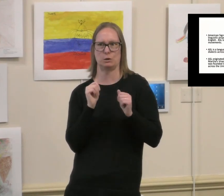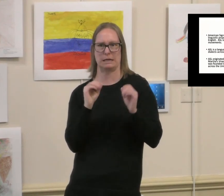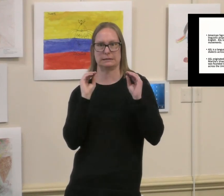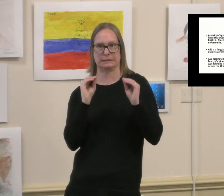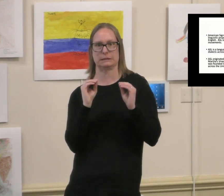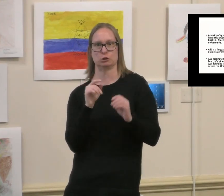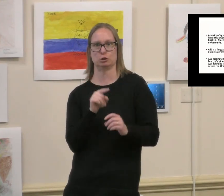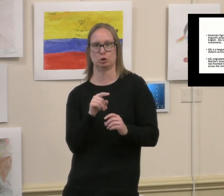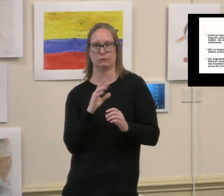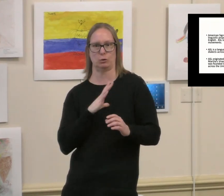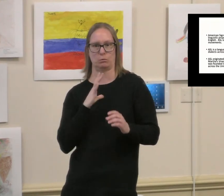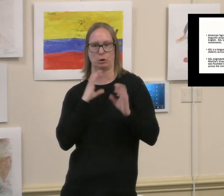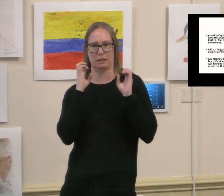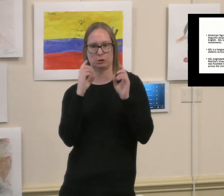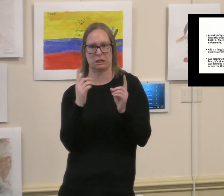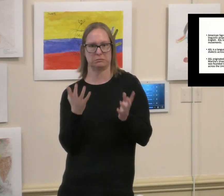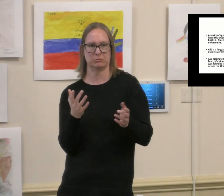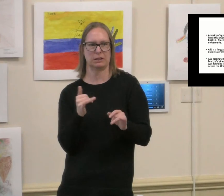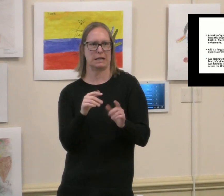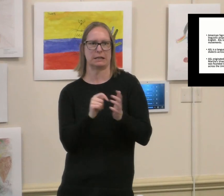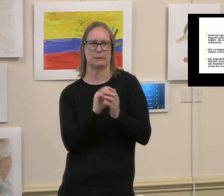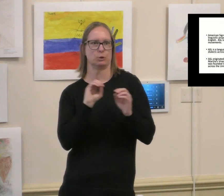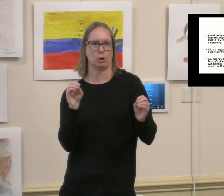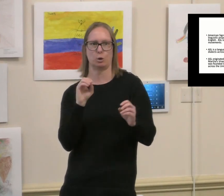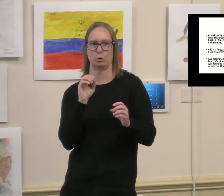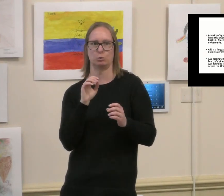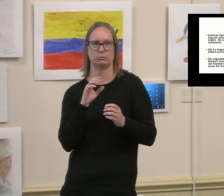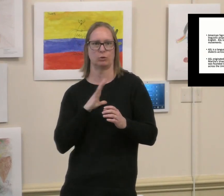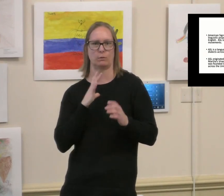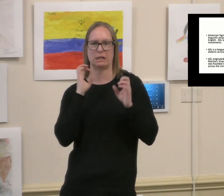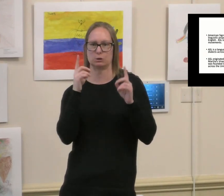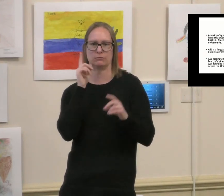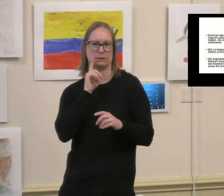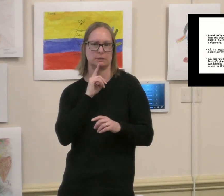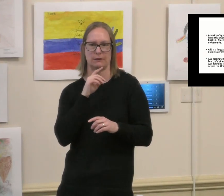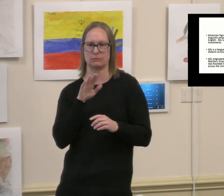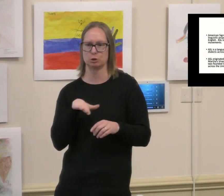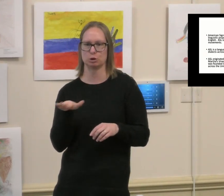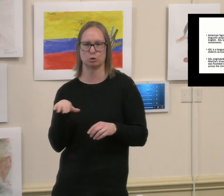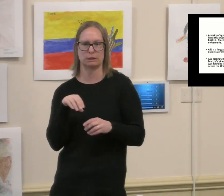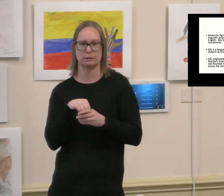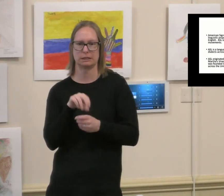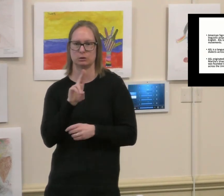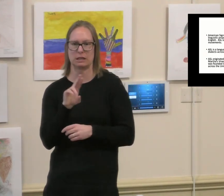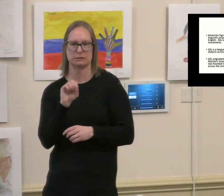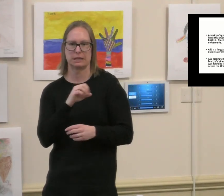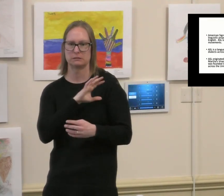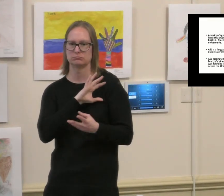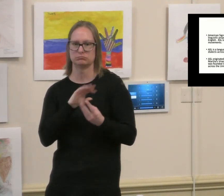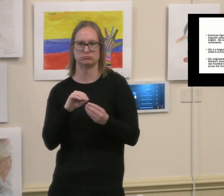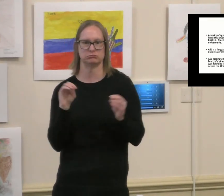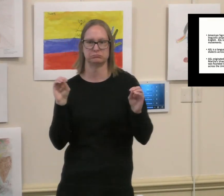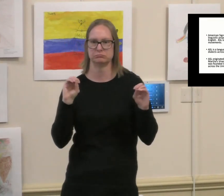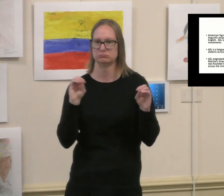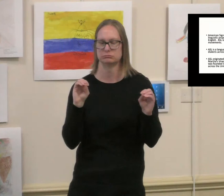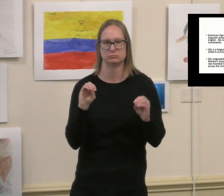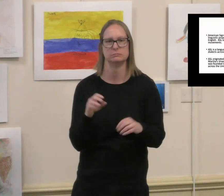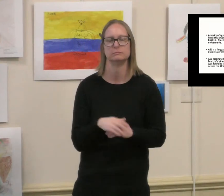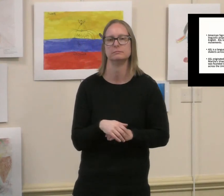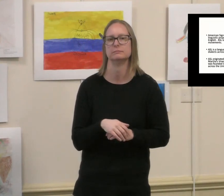And he thought a lot about how to teach her. She had no formal education at that time. There were no schools for the deaf in